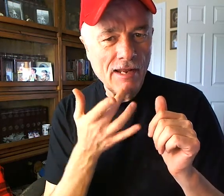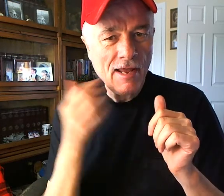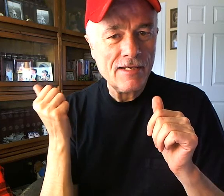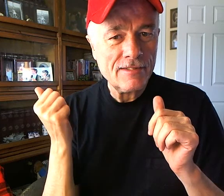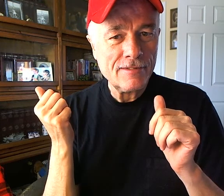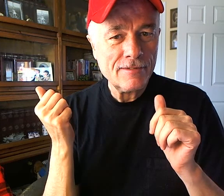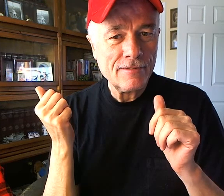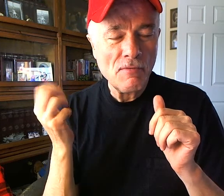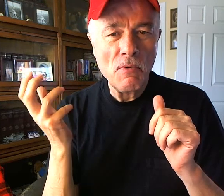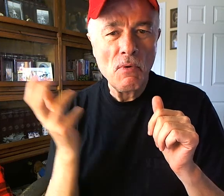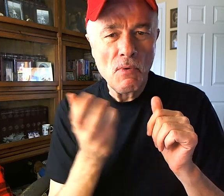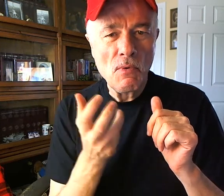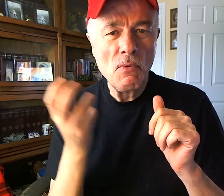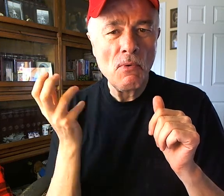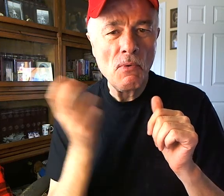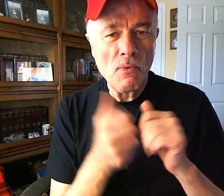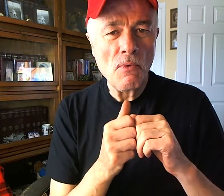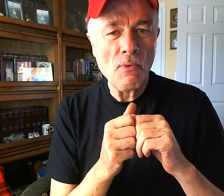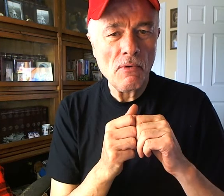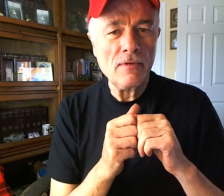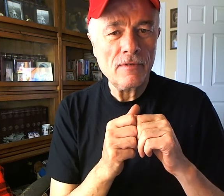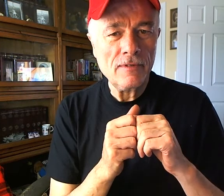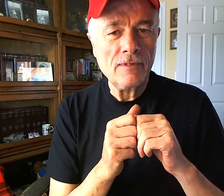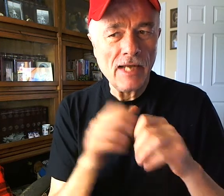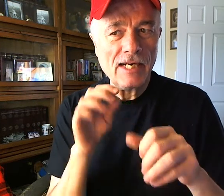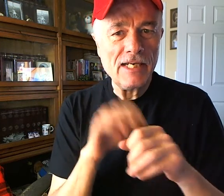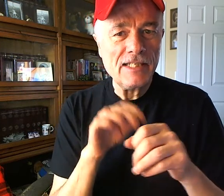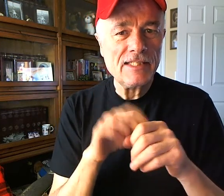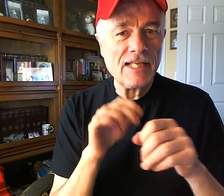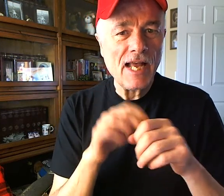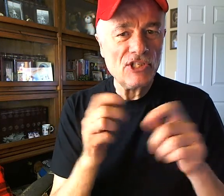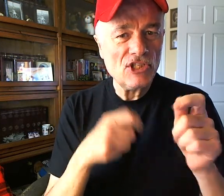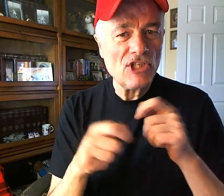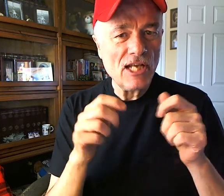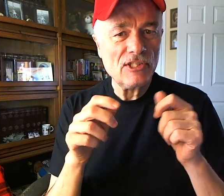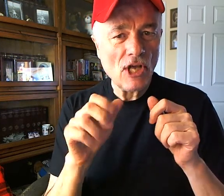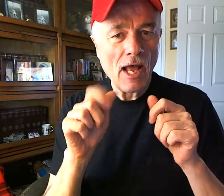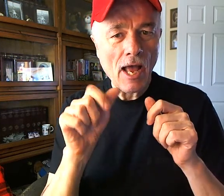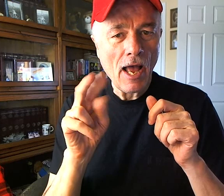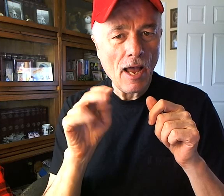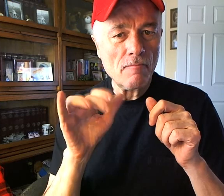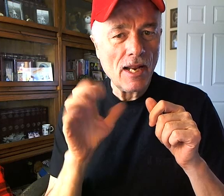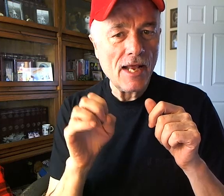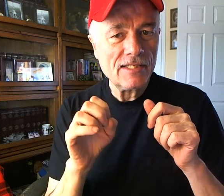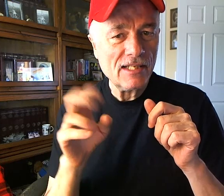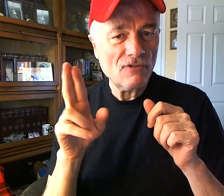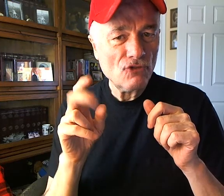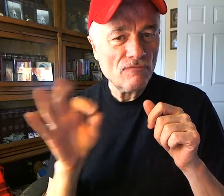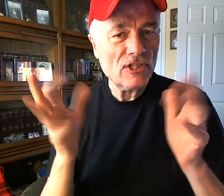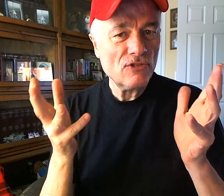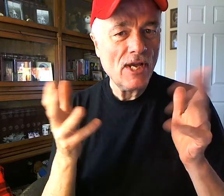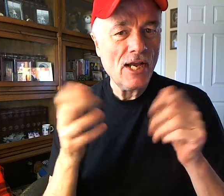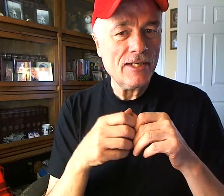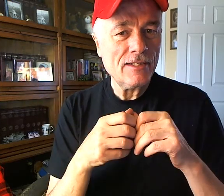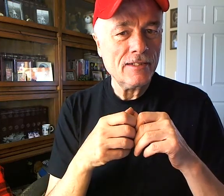kitchen starts right here. Kahi and I worked together to create a division between your living area and your kitchen. So what I did is made this